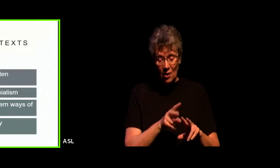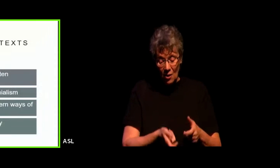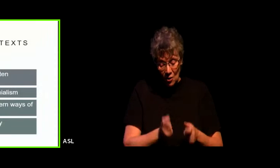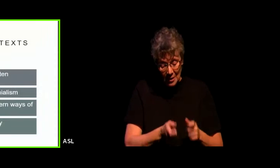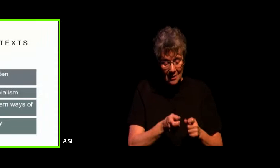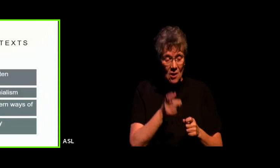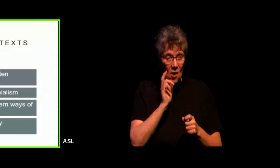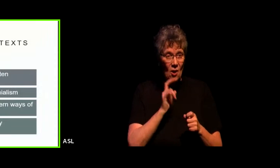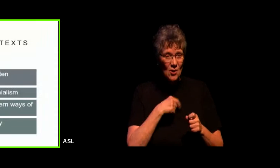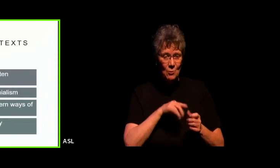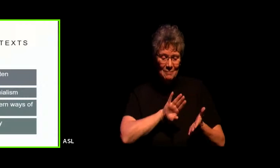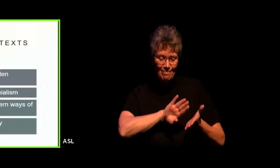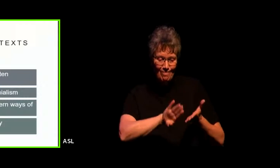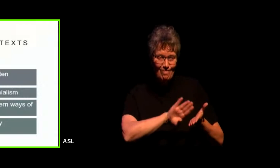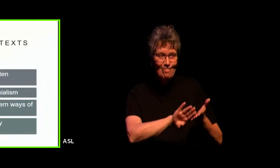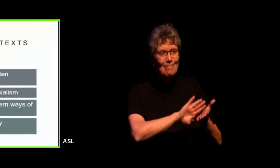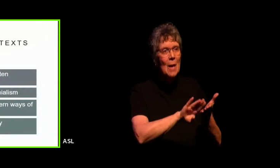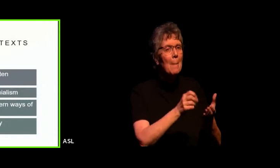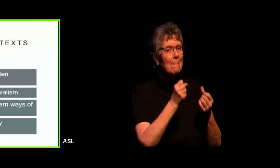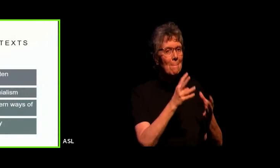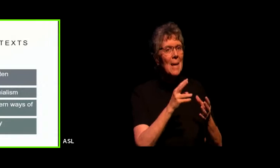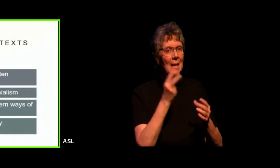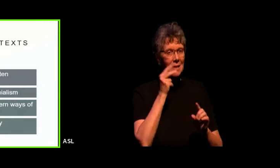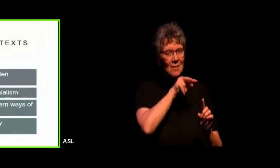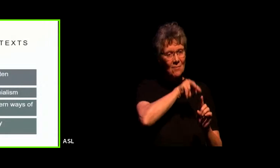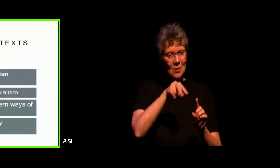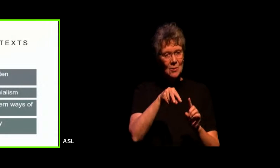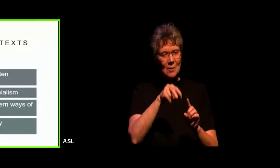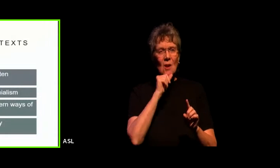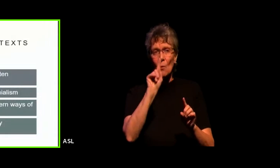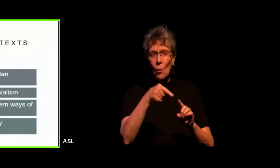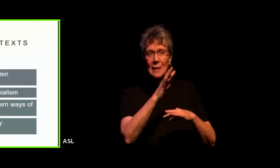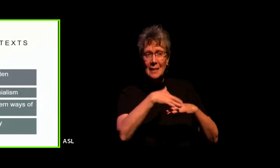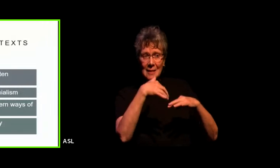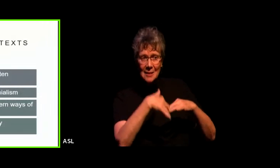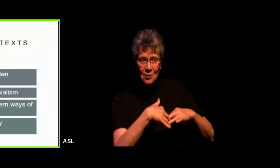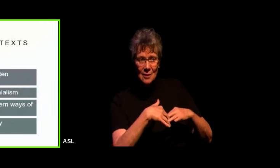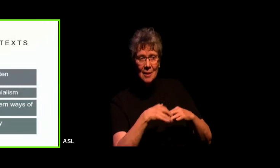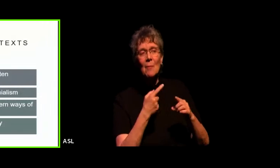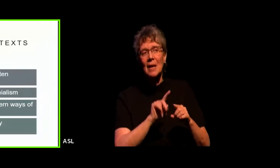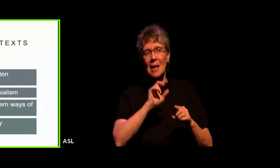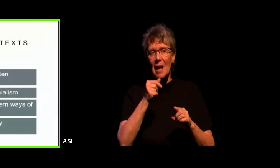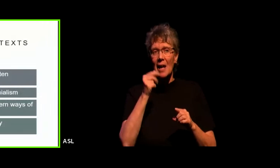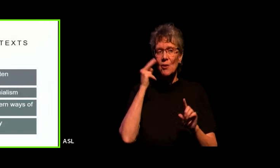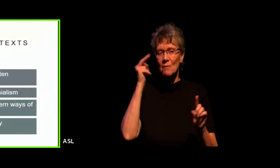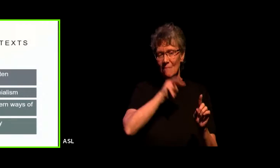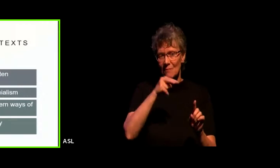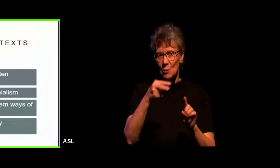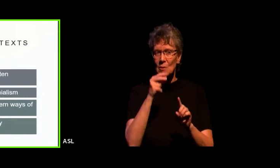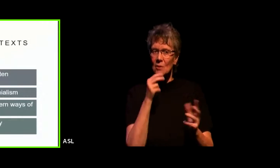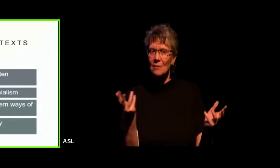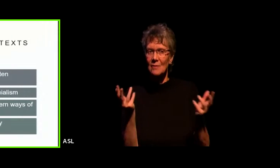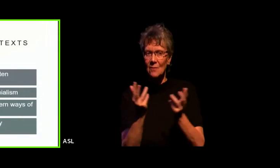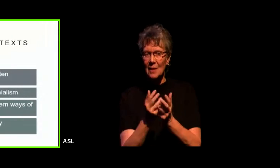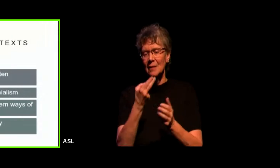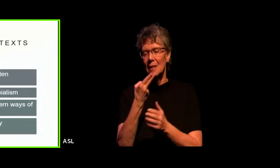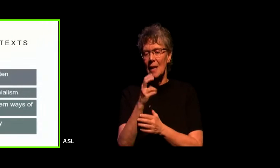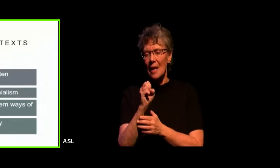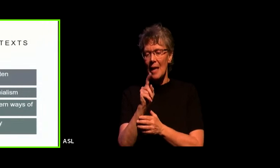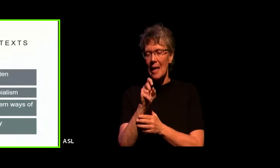don't fit the kind of heteronormative patriarchal system in which we live. And I'm very much inspired by what we can